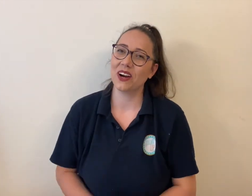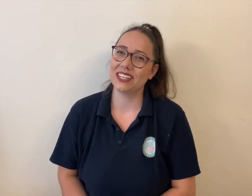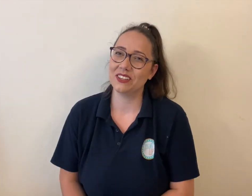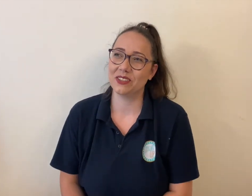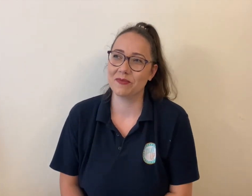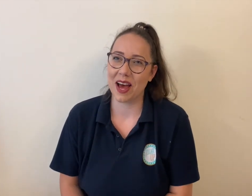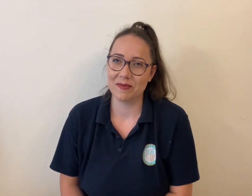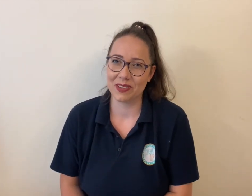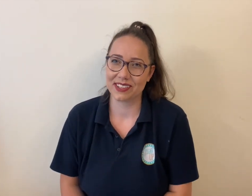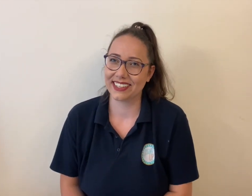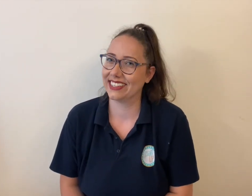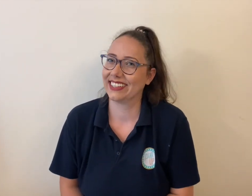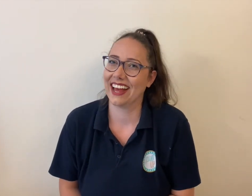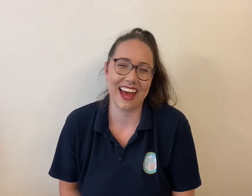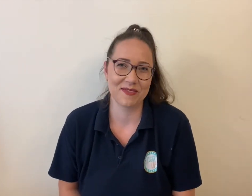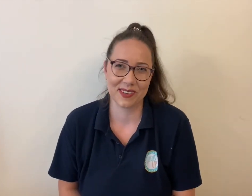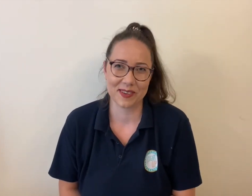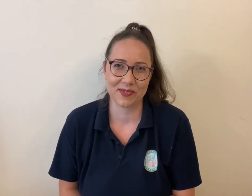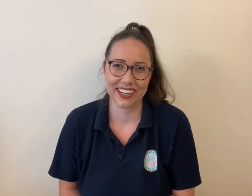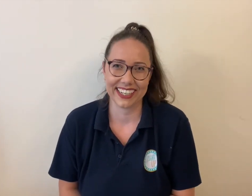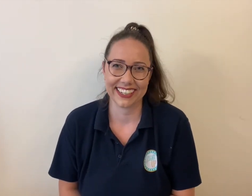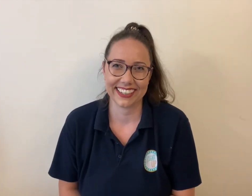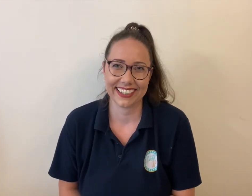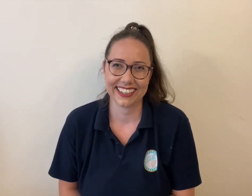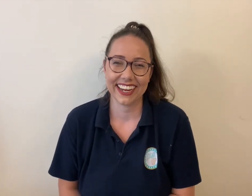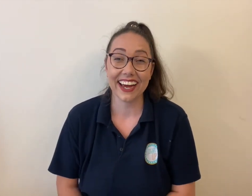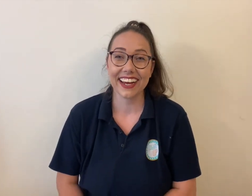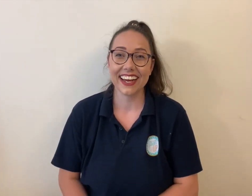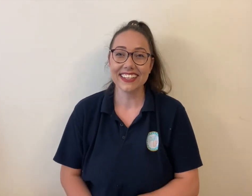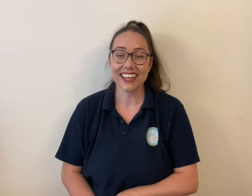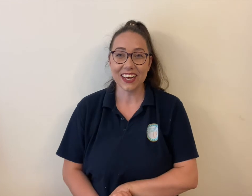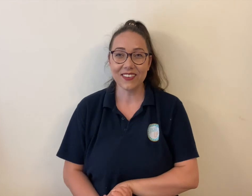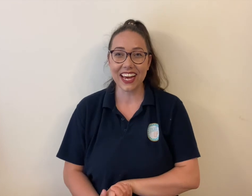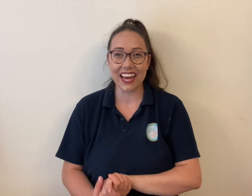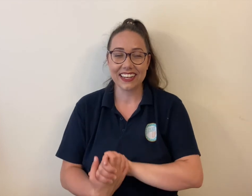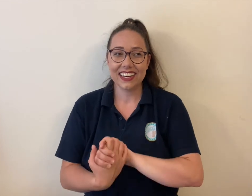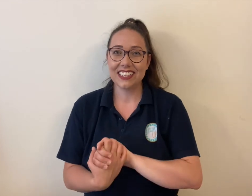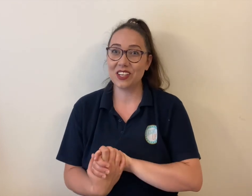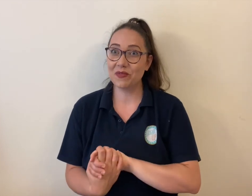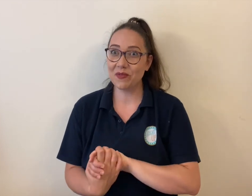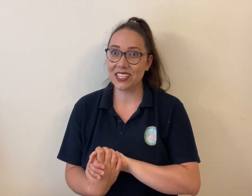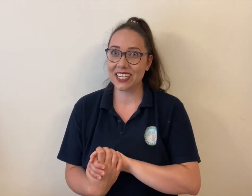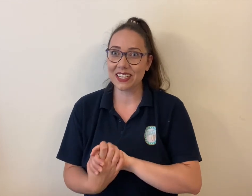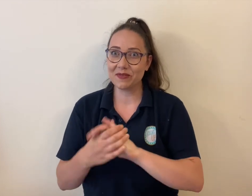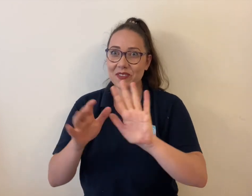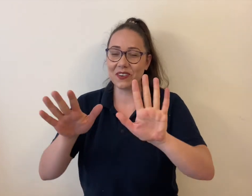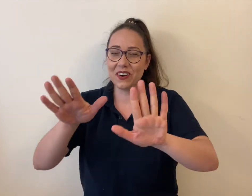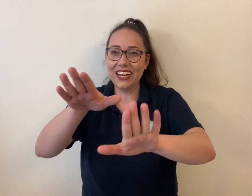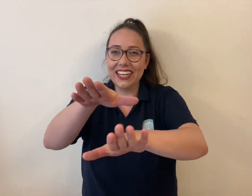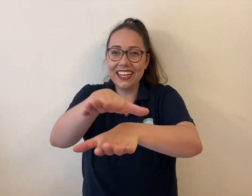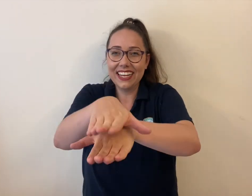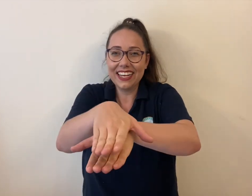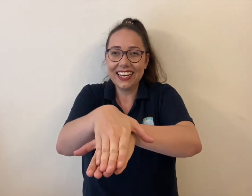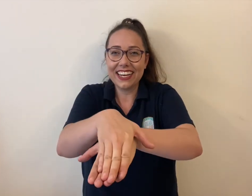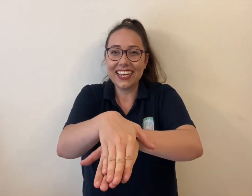teach you some animals because animals are brilliant. Okay, so here we go. So you've probably seen this before. This